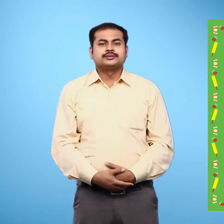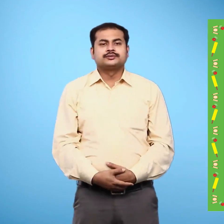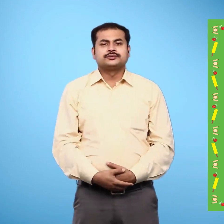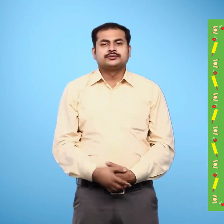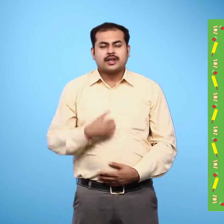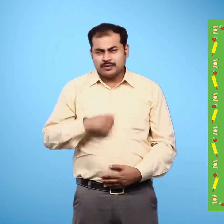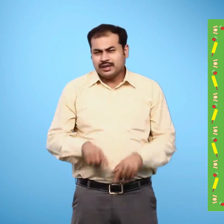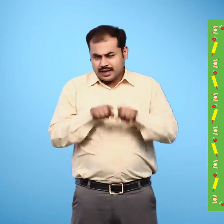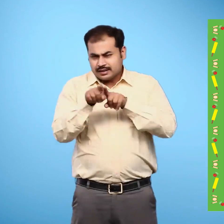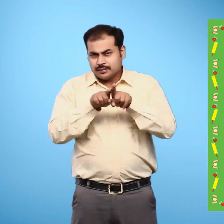For example,